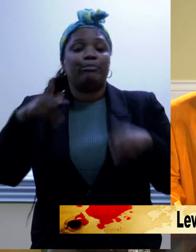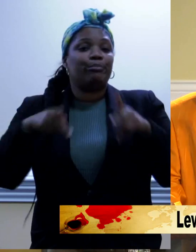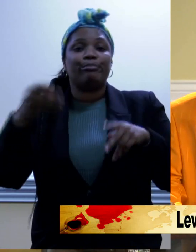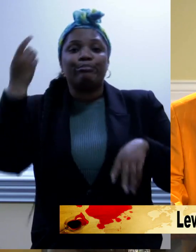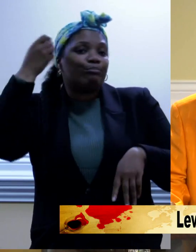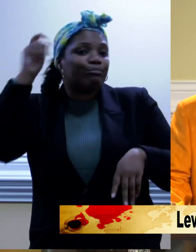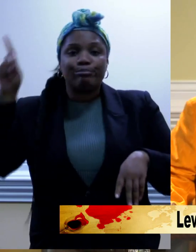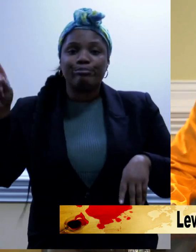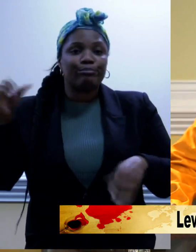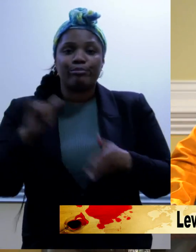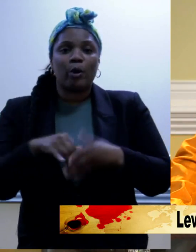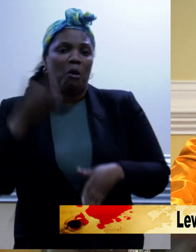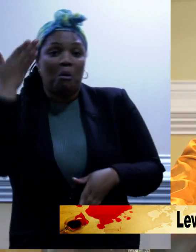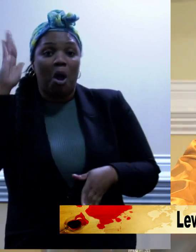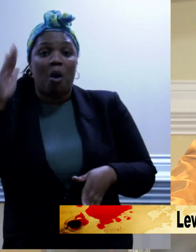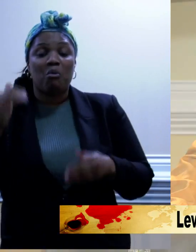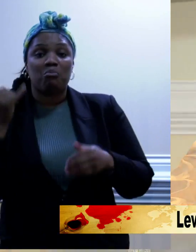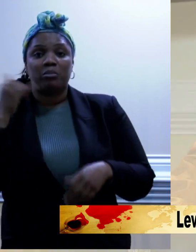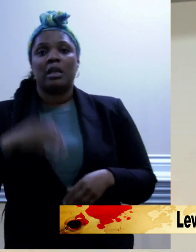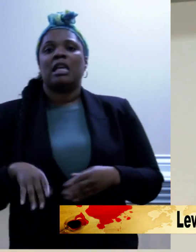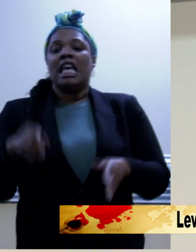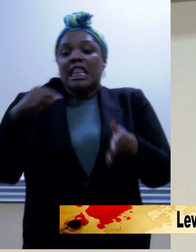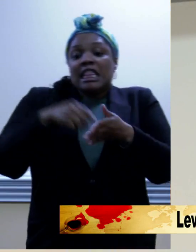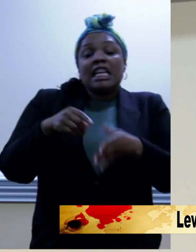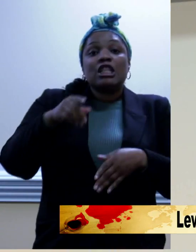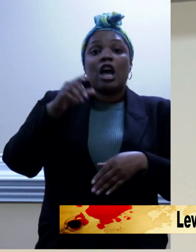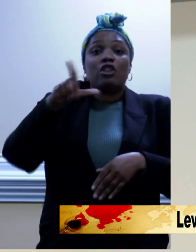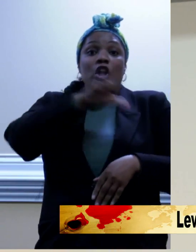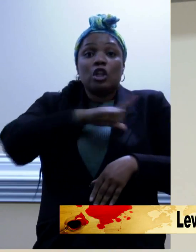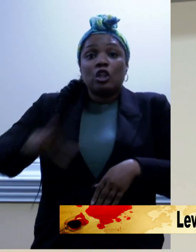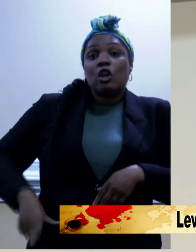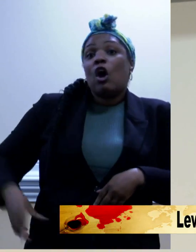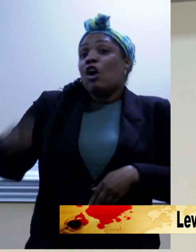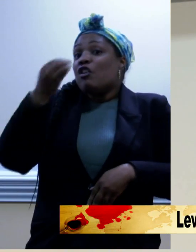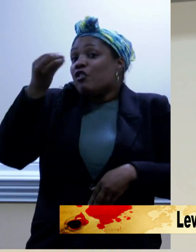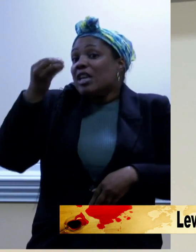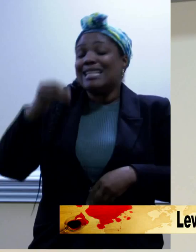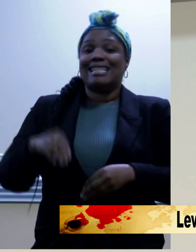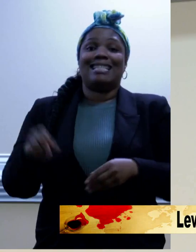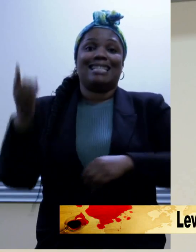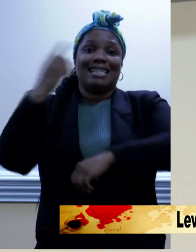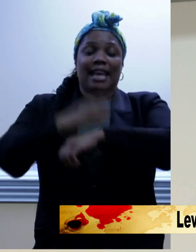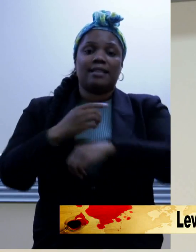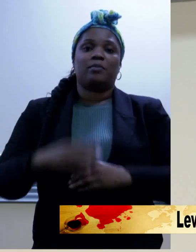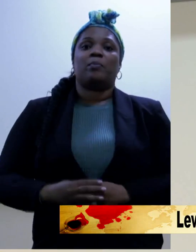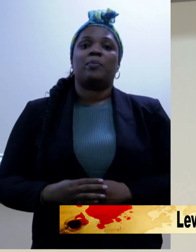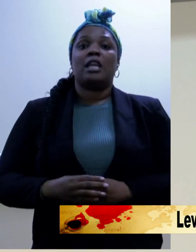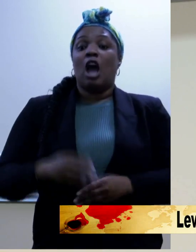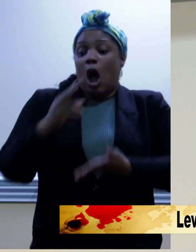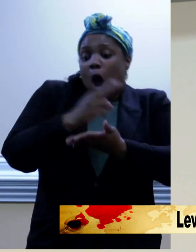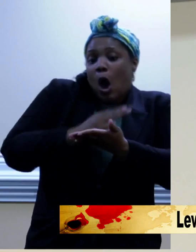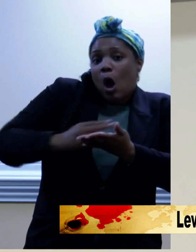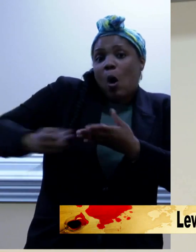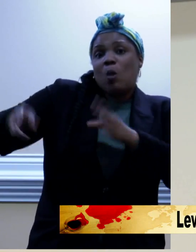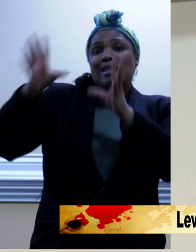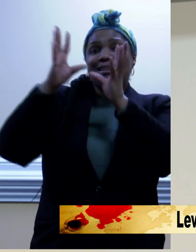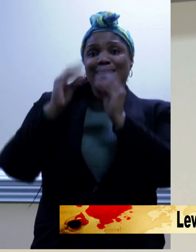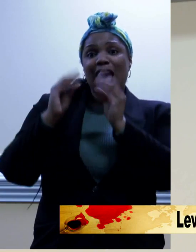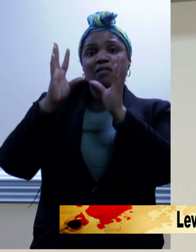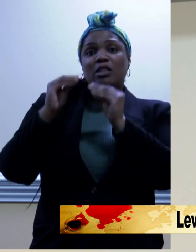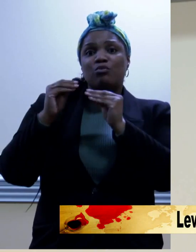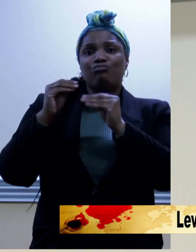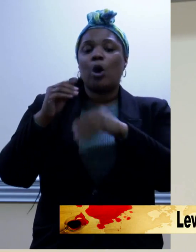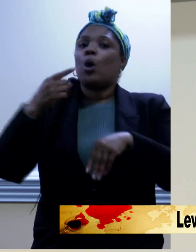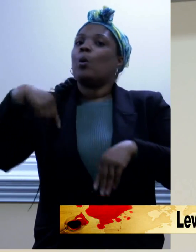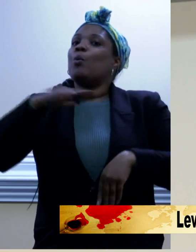Go ahead and read. Verse 4. These are the feasts of the Lord. These are the feasts of who? Of the Lord. Go ahead. Even holy convocations, which you